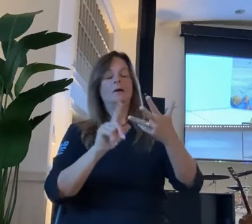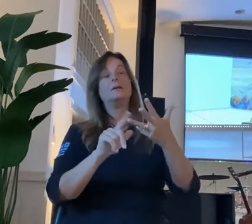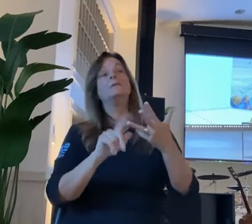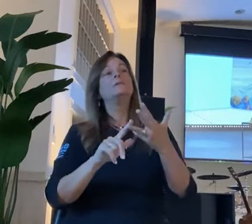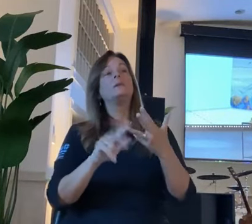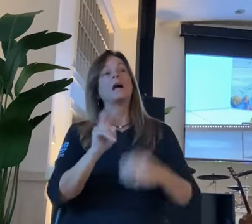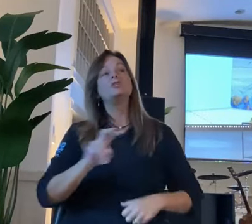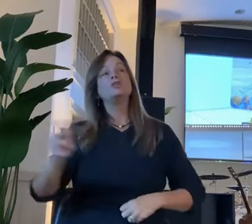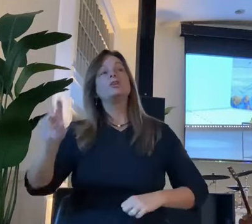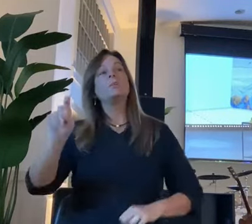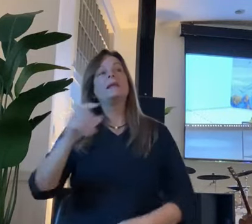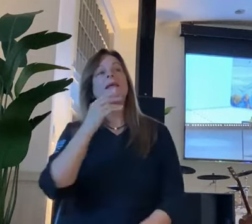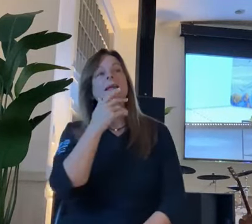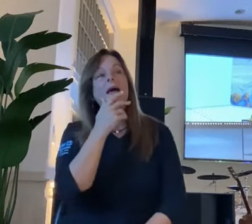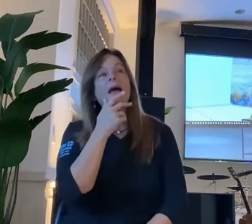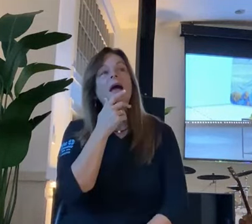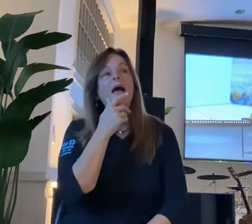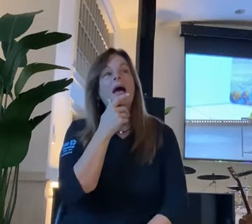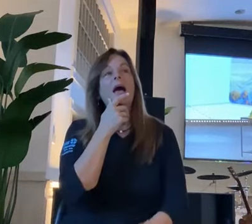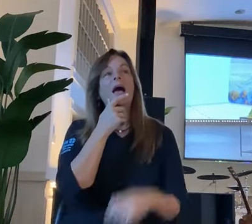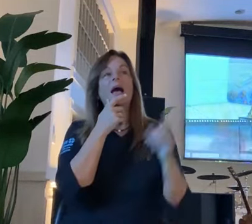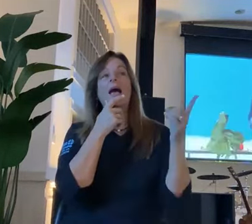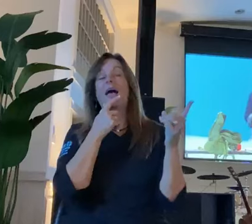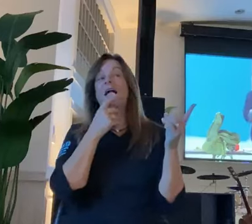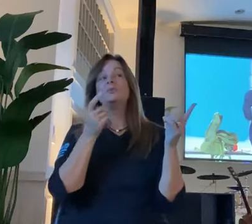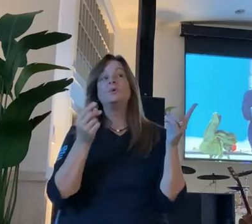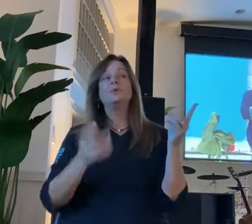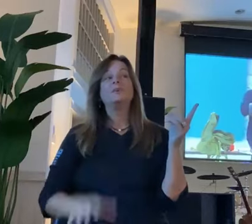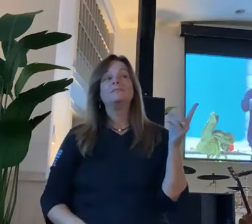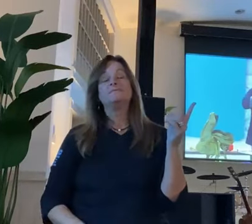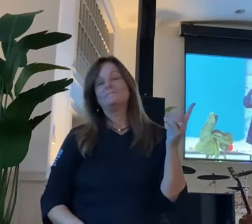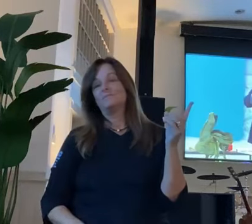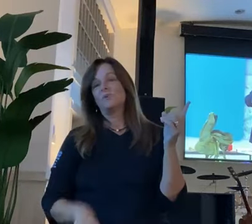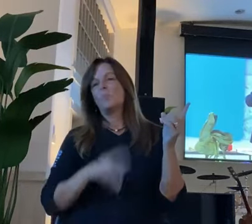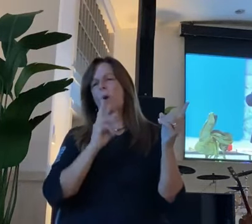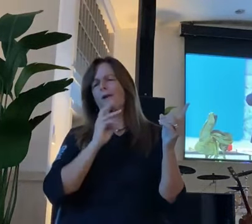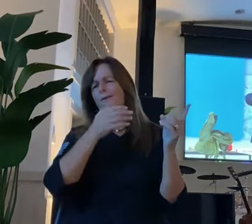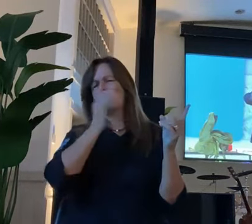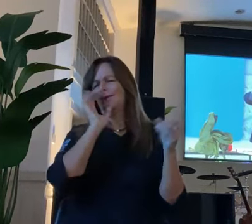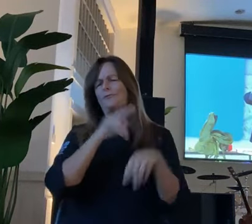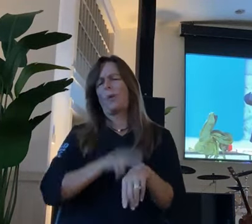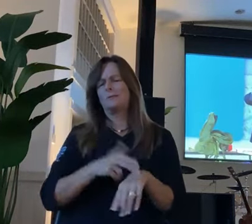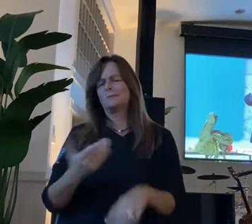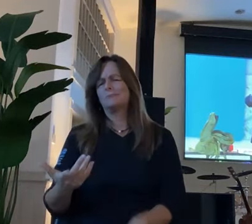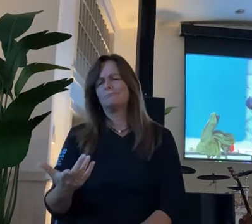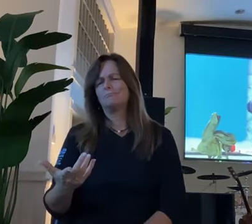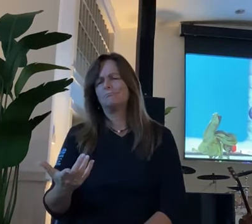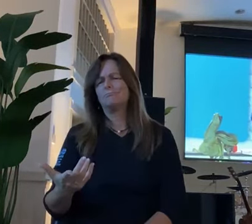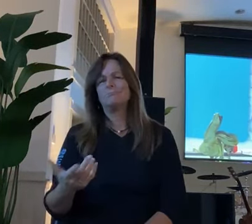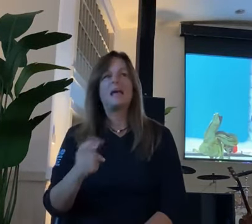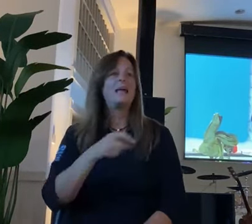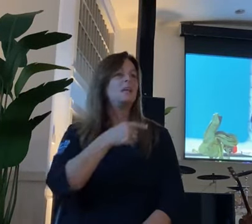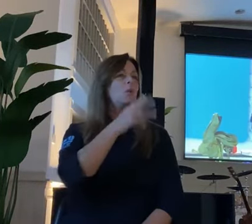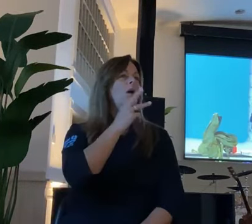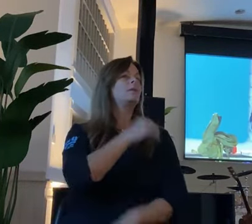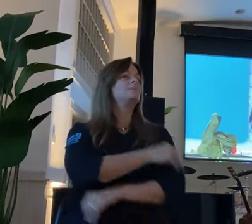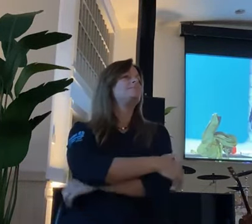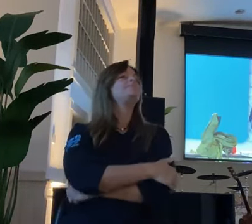On a journey like this of life, you need some water, right? I could use some